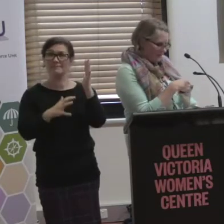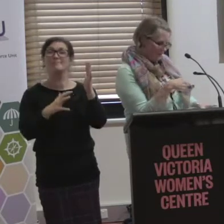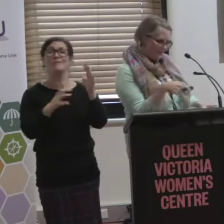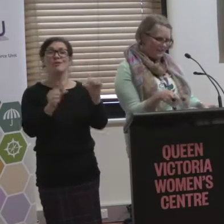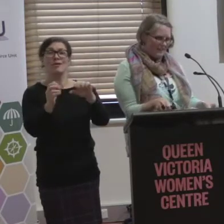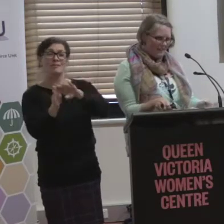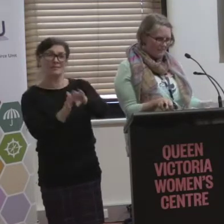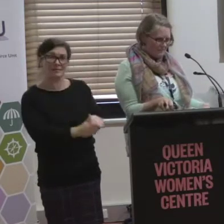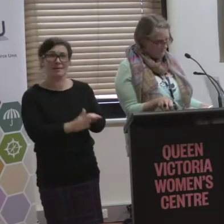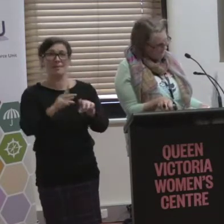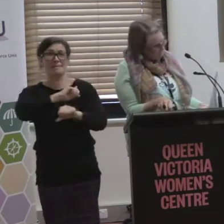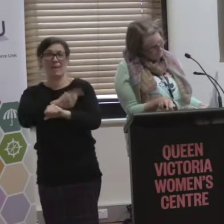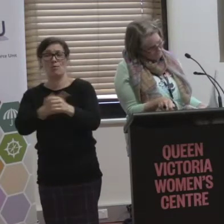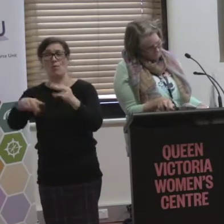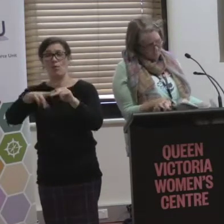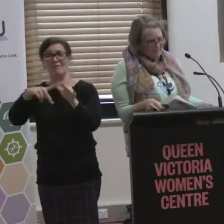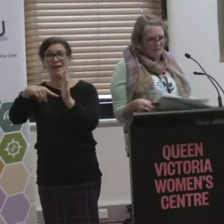the Powers of Attorney Act.